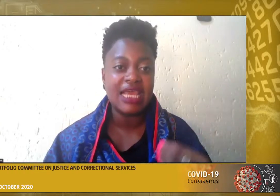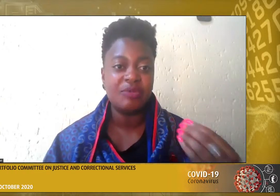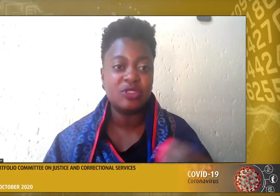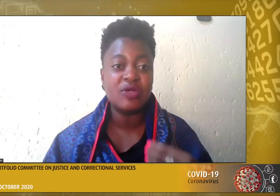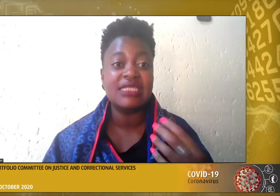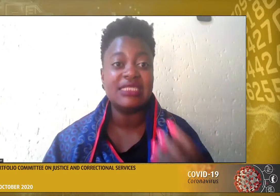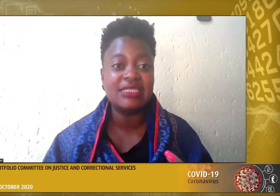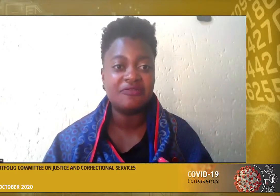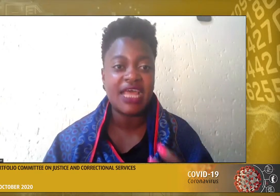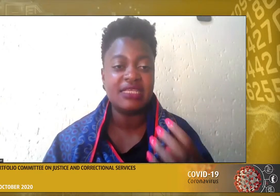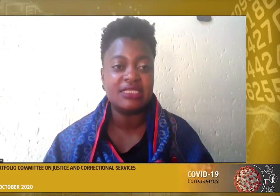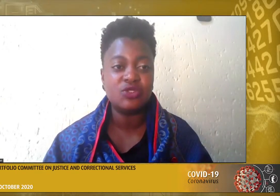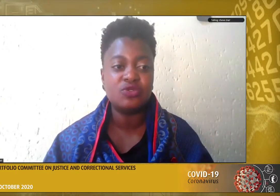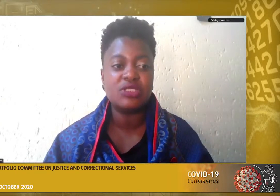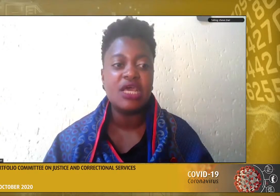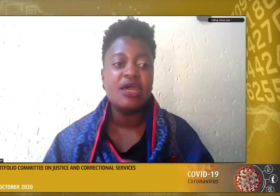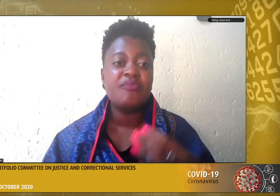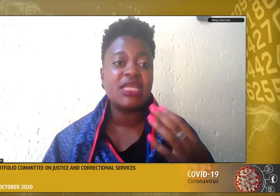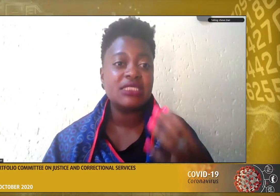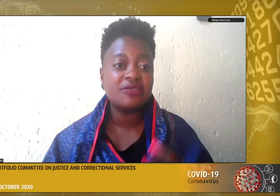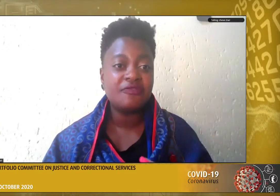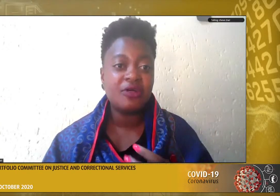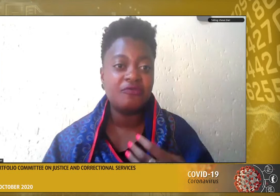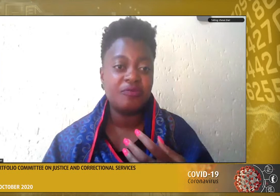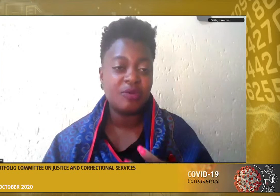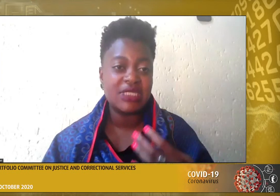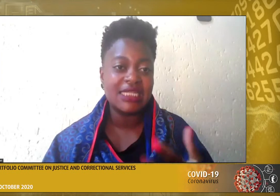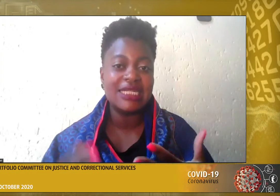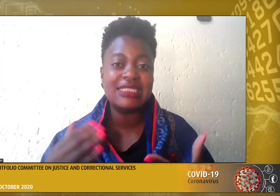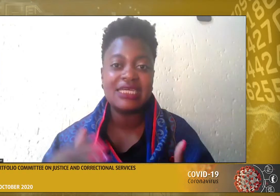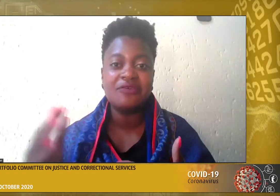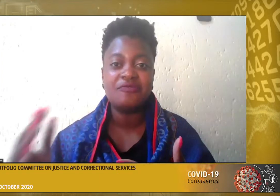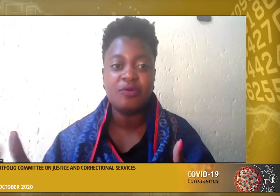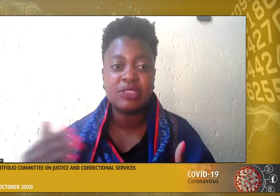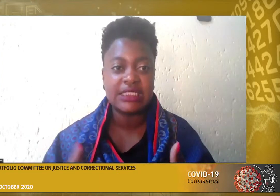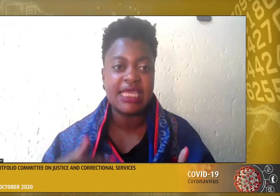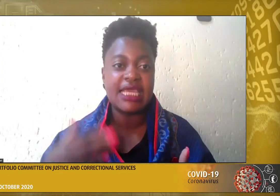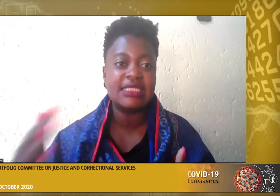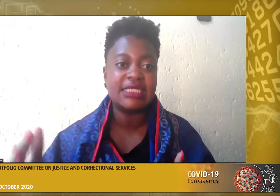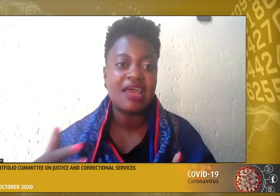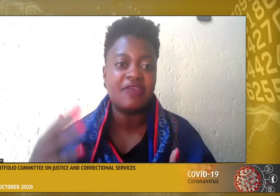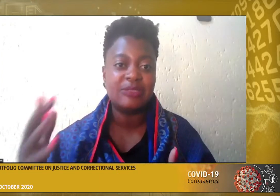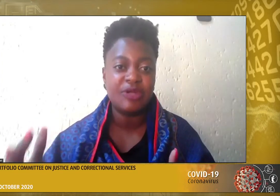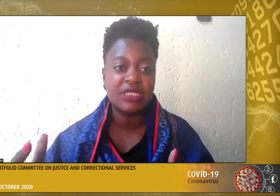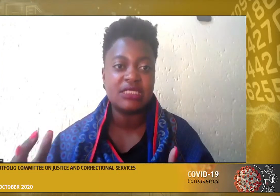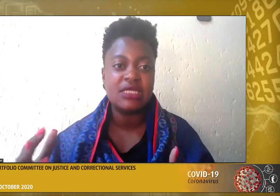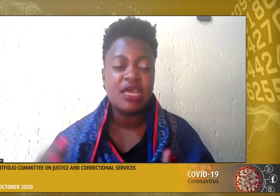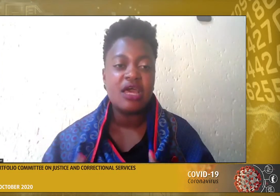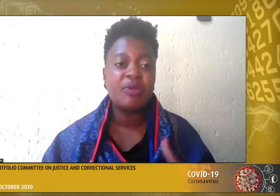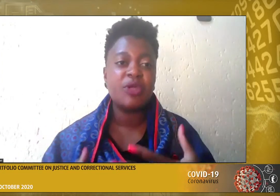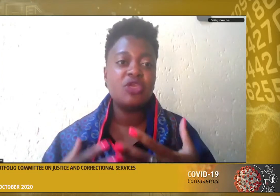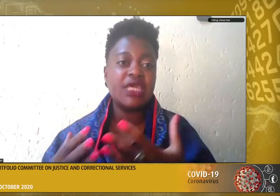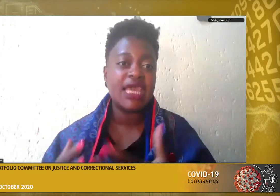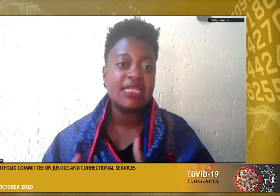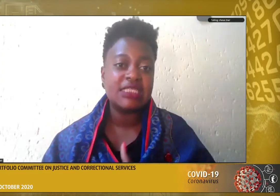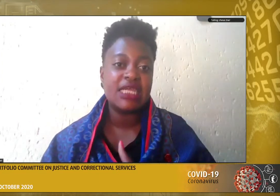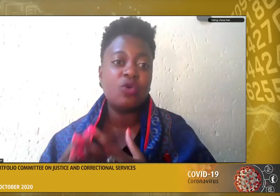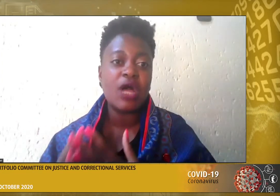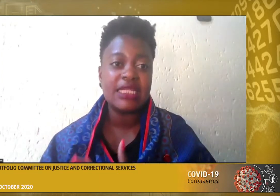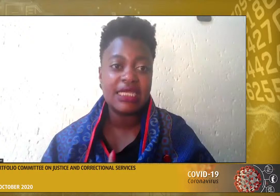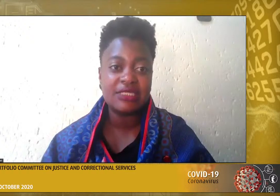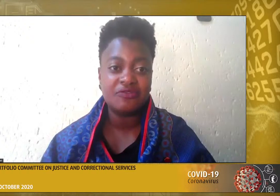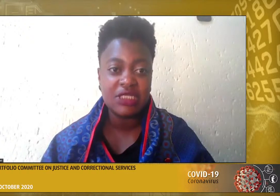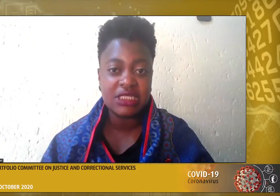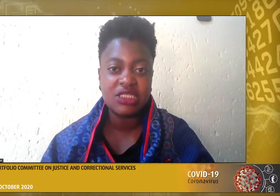being actually able to identify these issues, made it difficult for people to actually tick a form to say, yes, I've experienced it. But when you engage